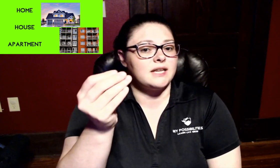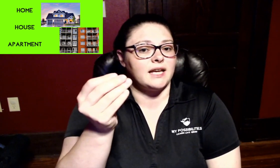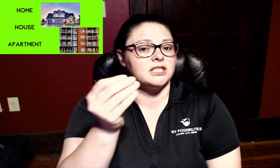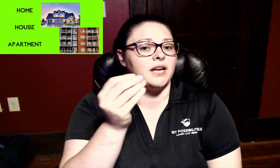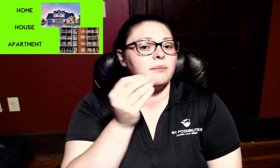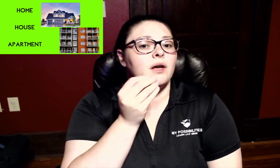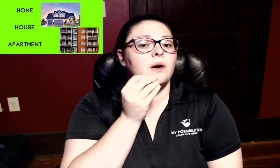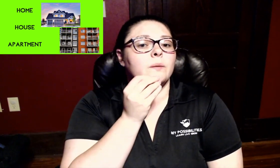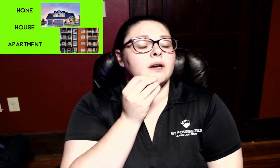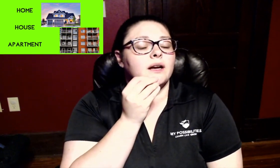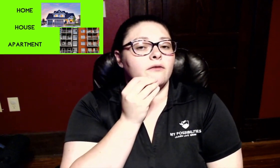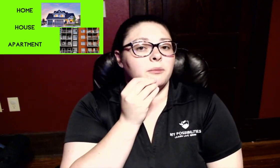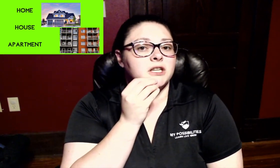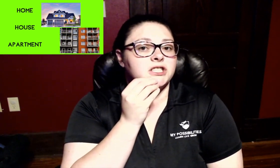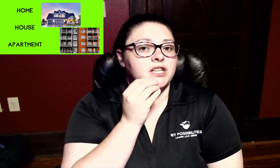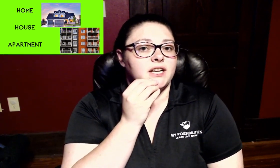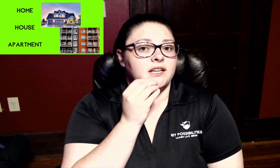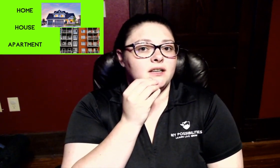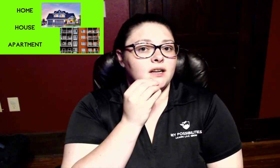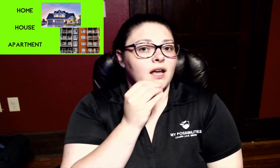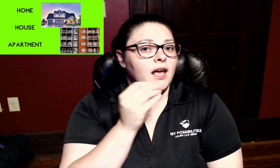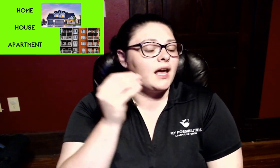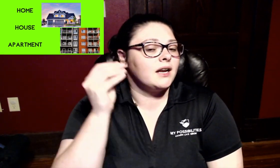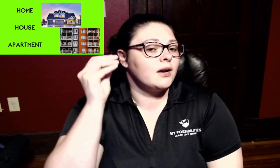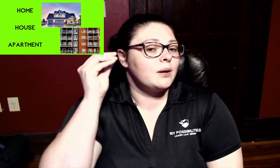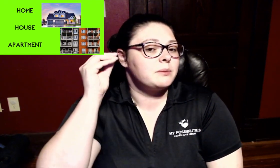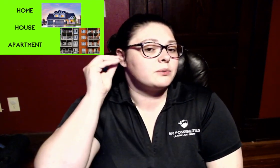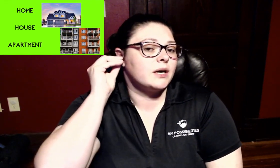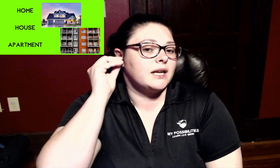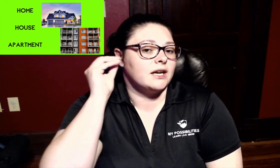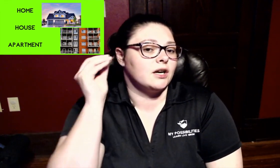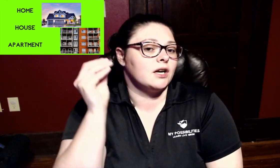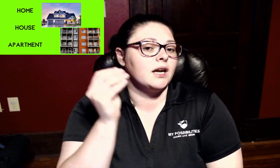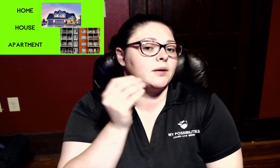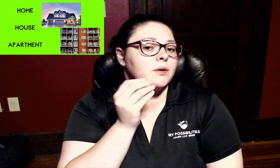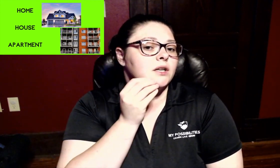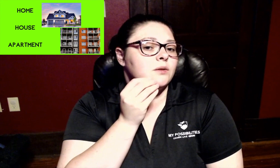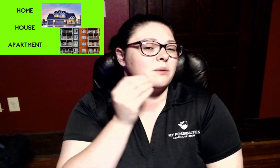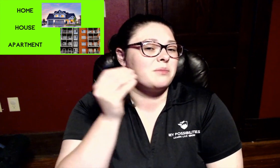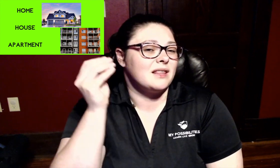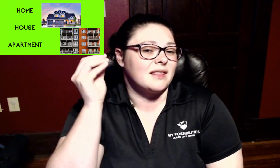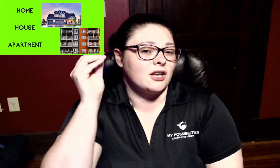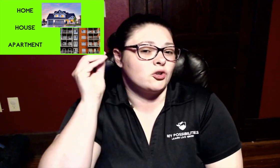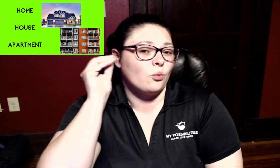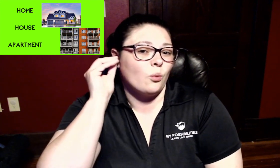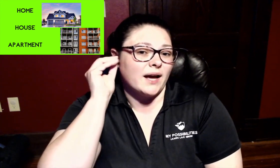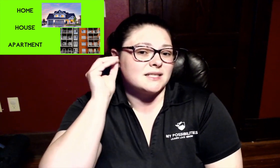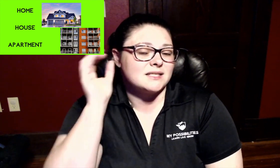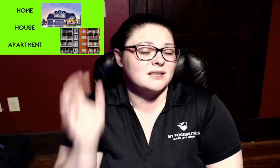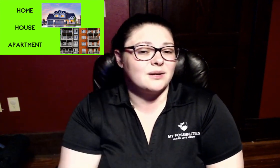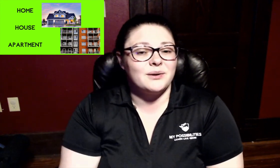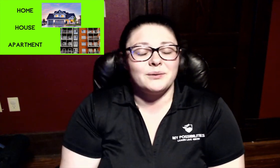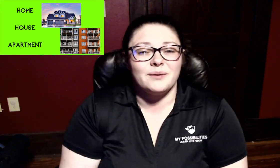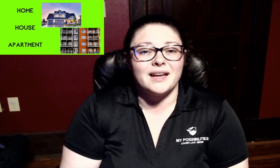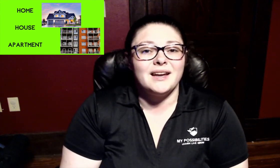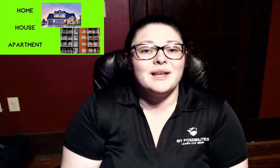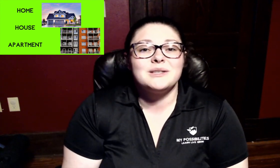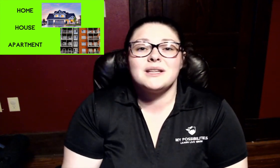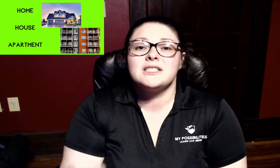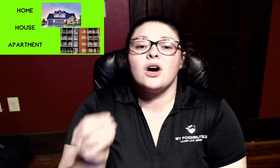shape. We're going to come from our chin and go up to our ear, and we're going to repeat that twice, right? So that's